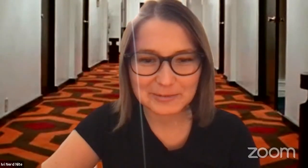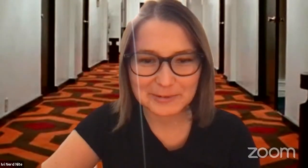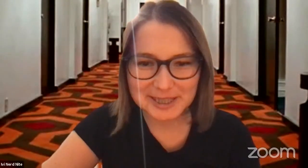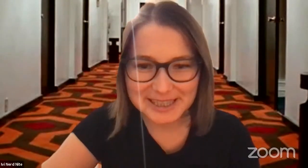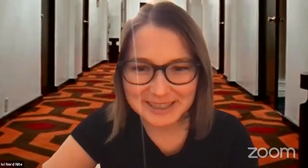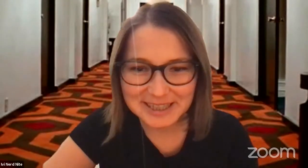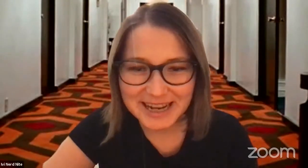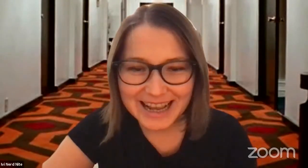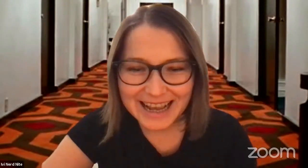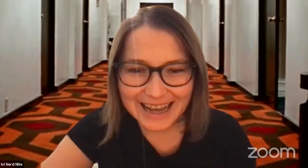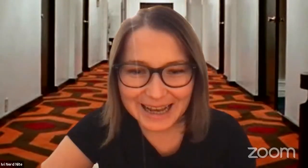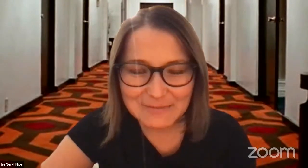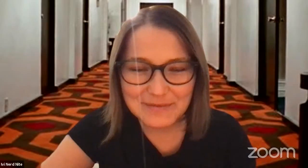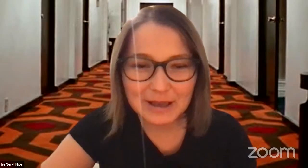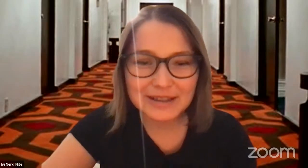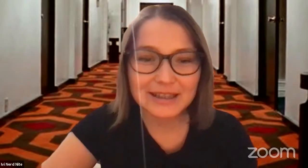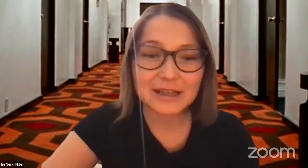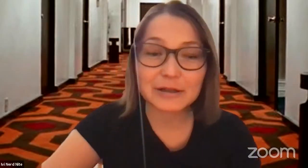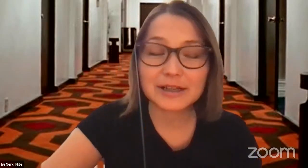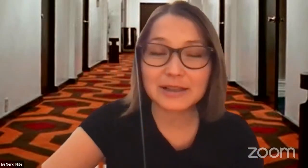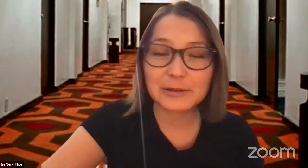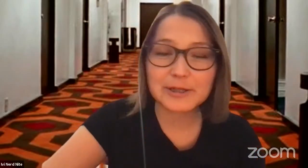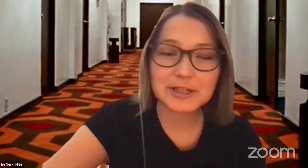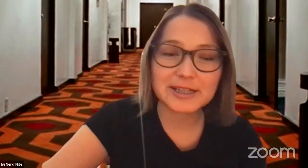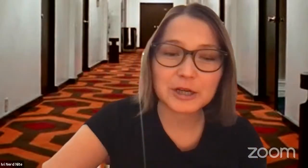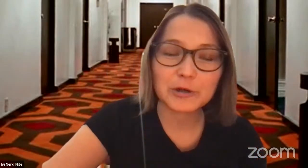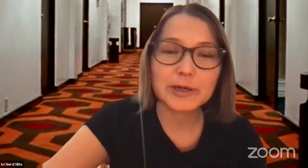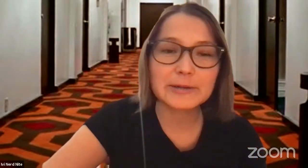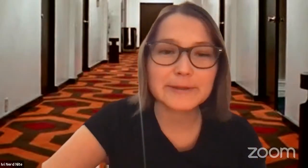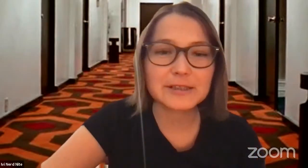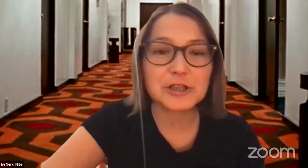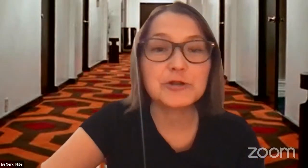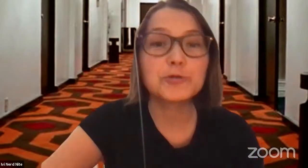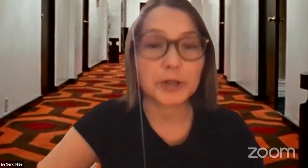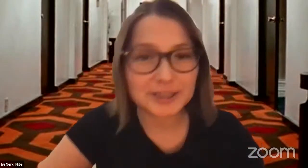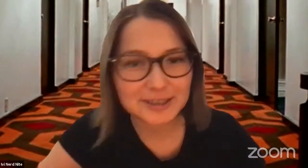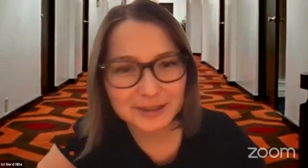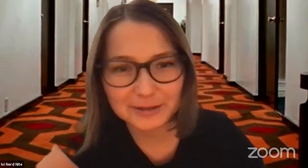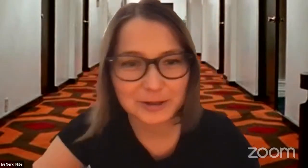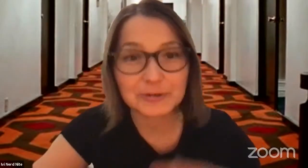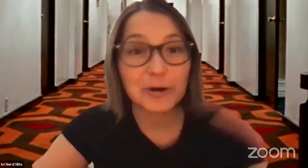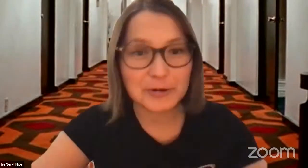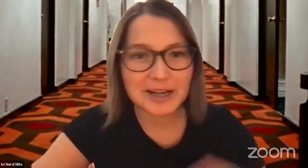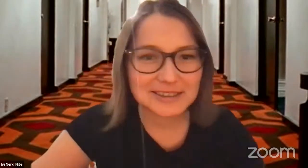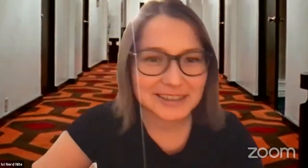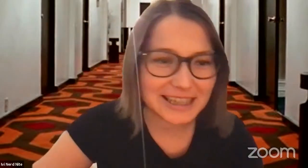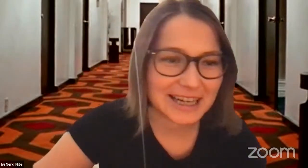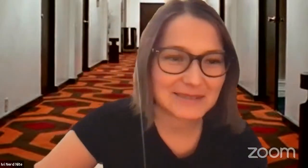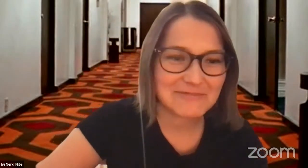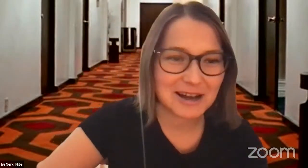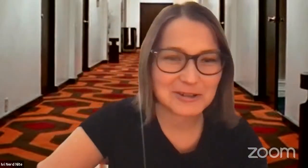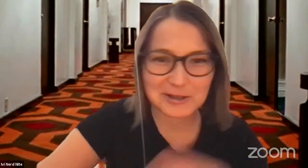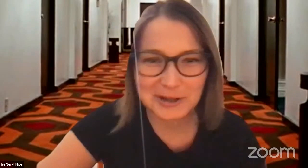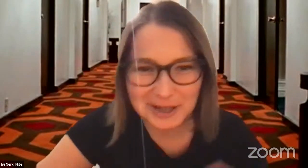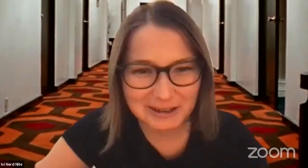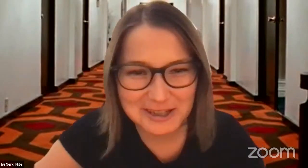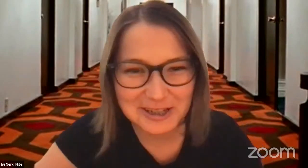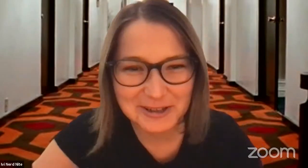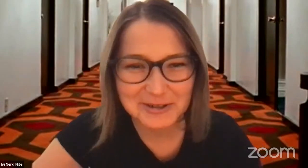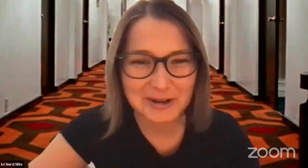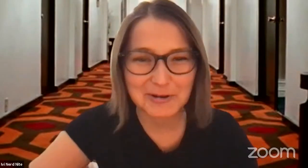the non-Brit here. Another question is, who invents new words? So Corona, how do